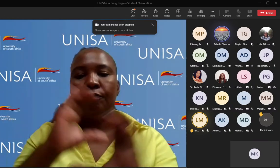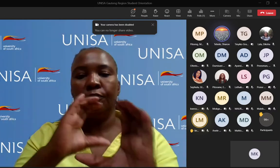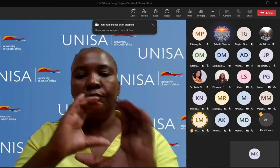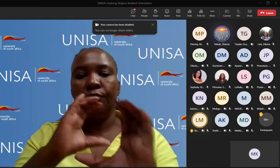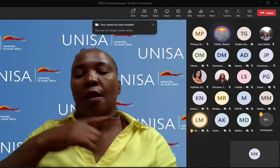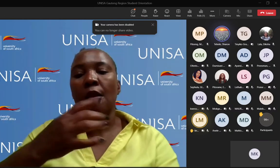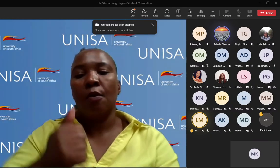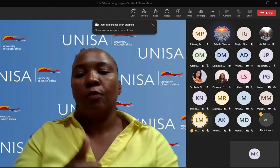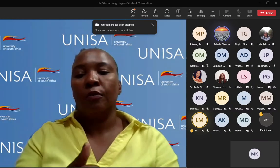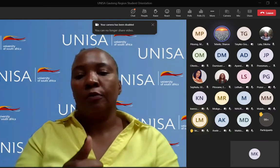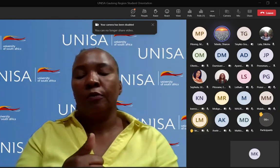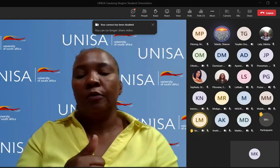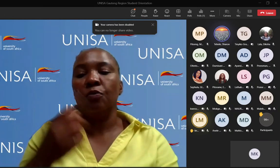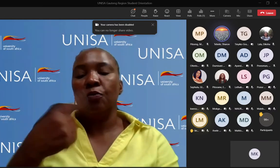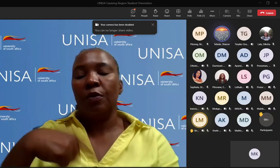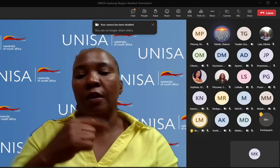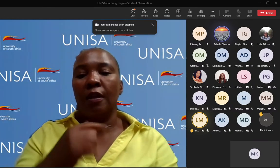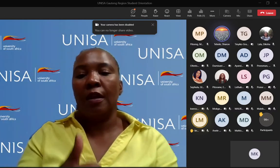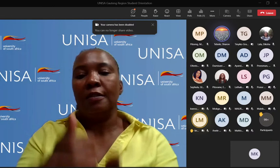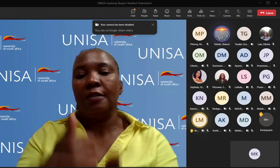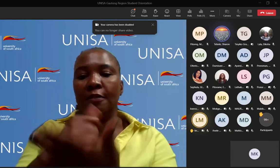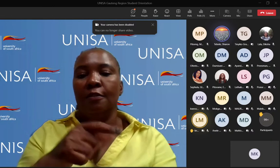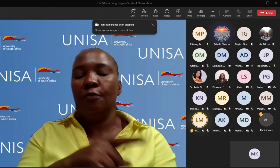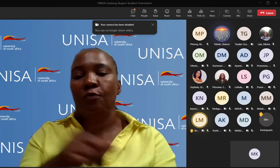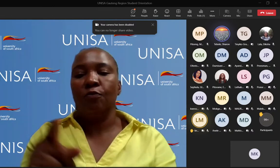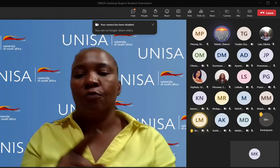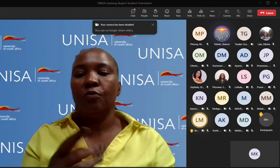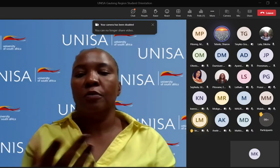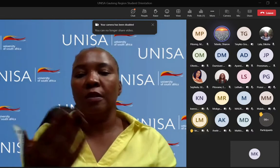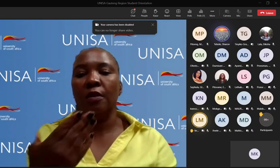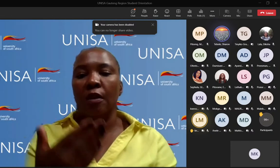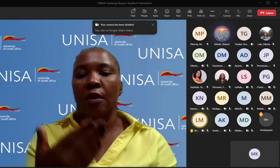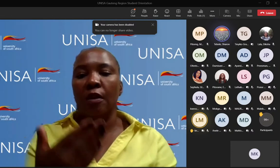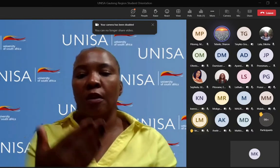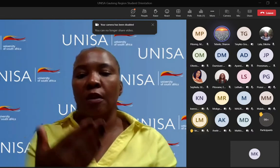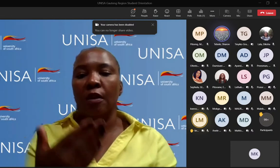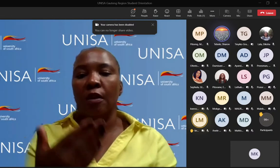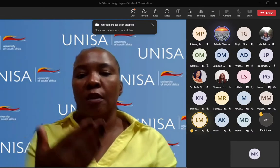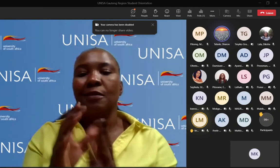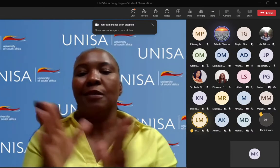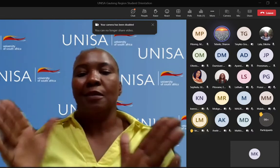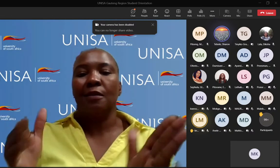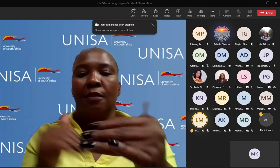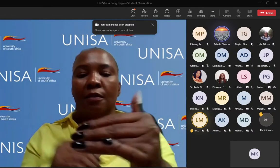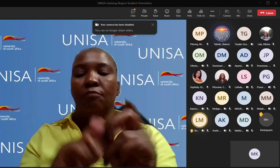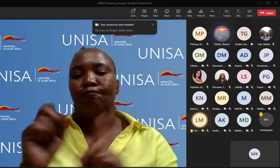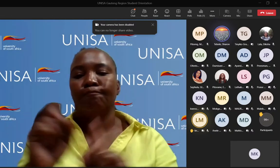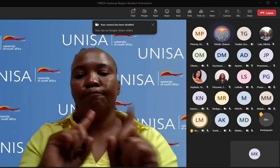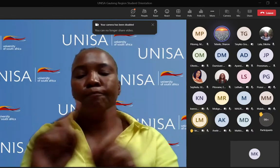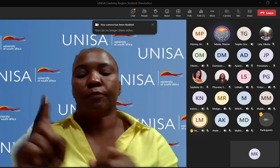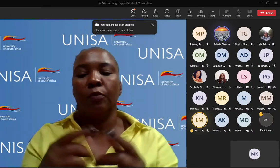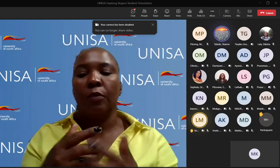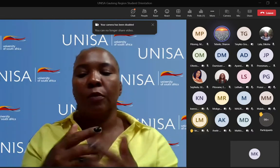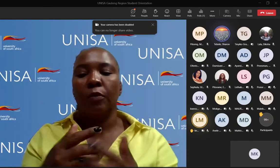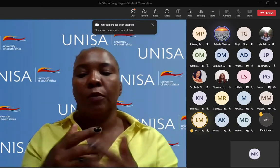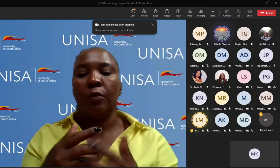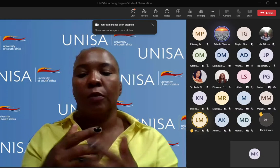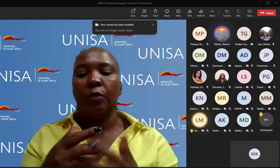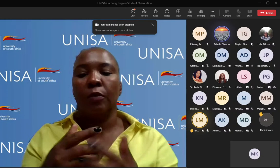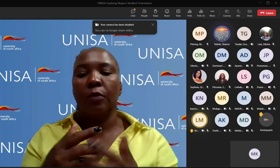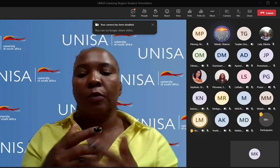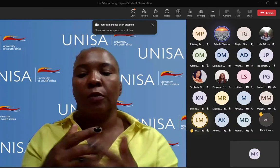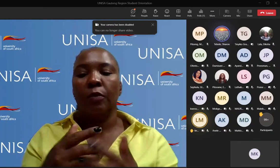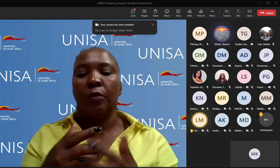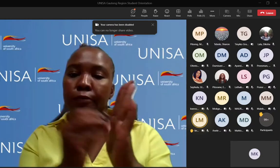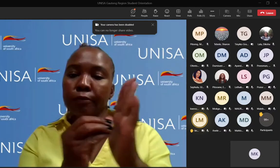can assist you even Mr Universal he's sitting he can still access the chat box so if you do ask your question and he sees that he will